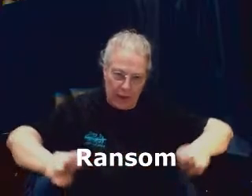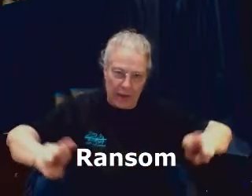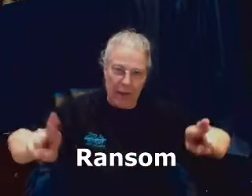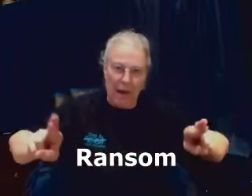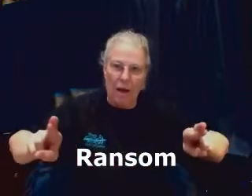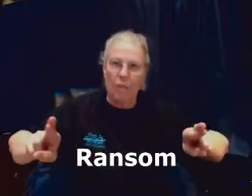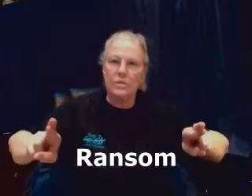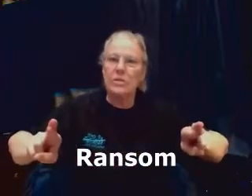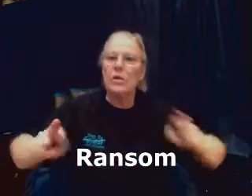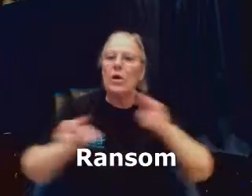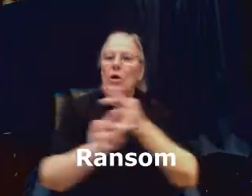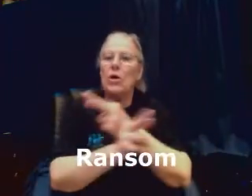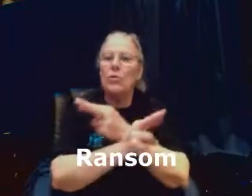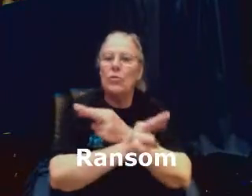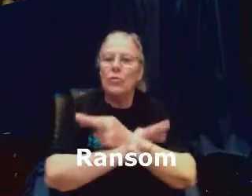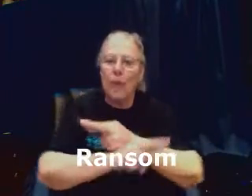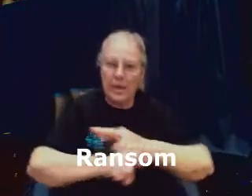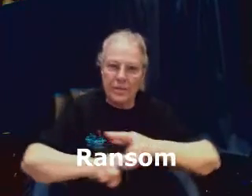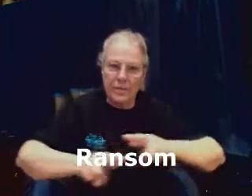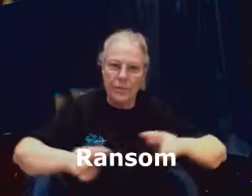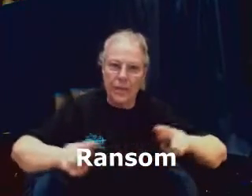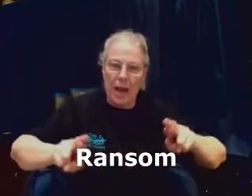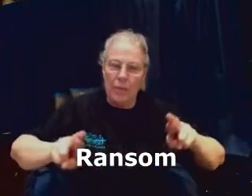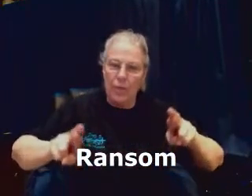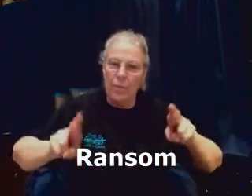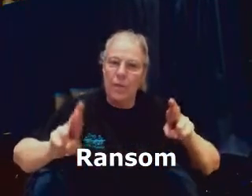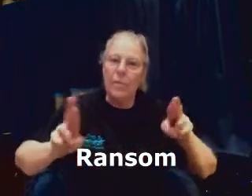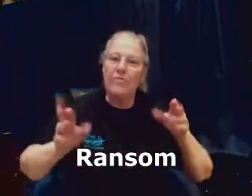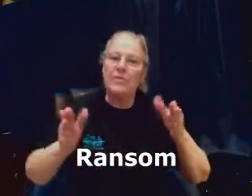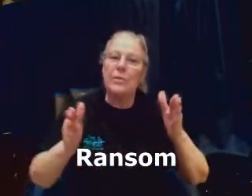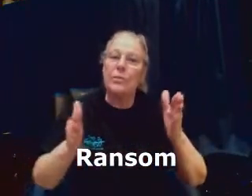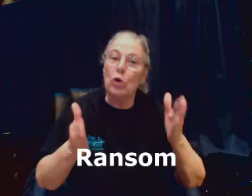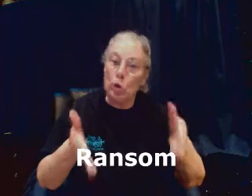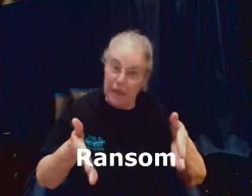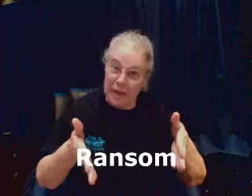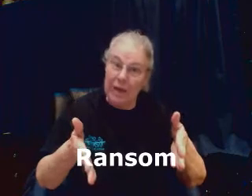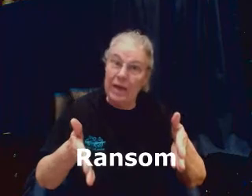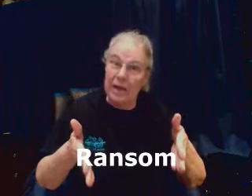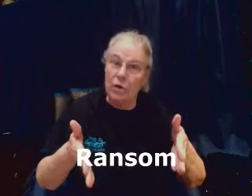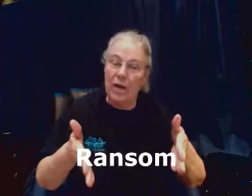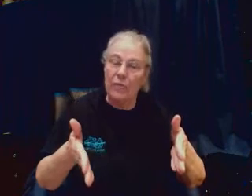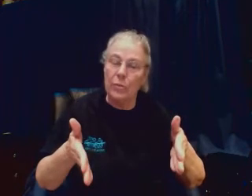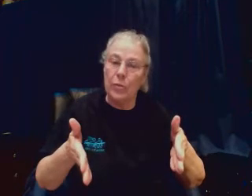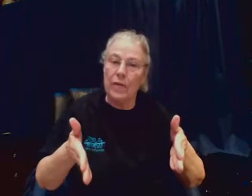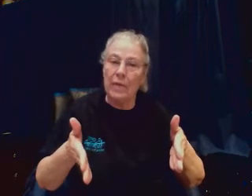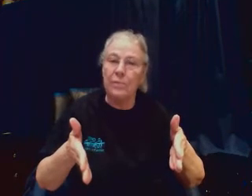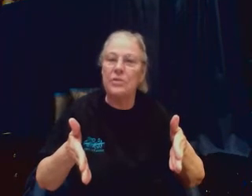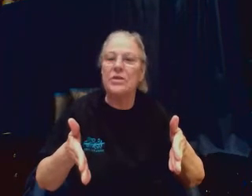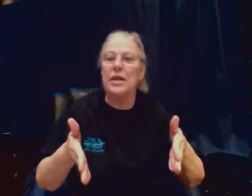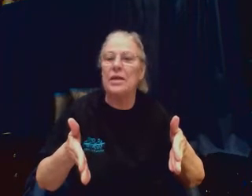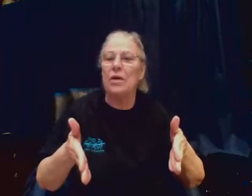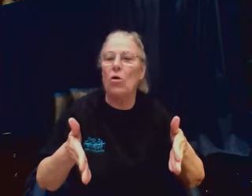it out. Ransom, and remember, if it's a person ending, you have to put that person ending on